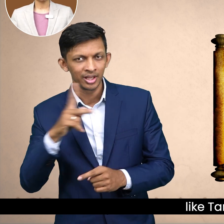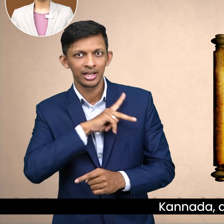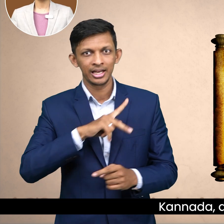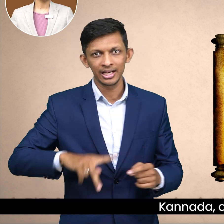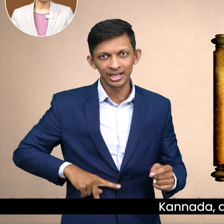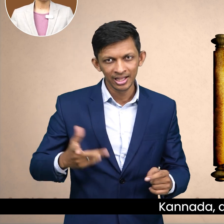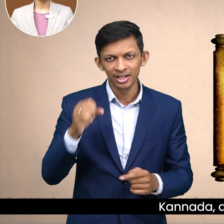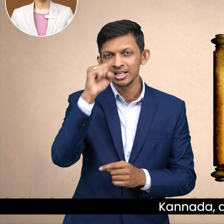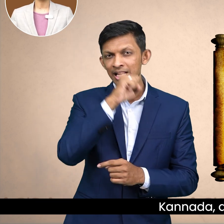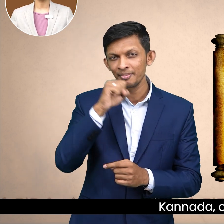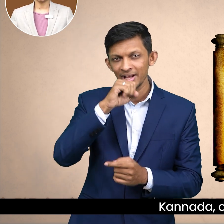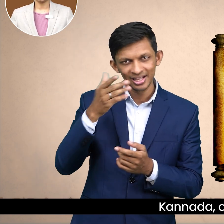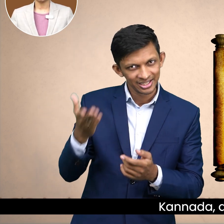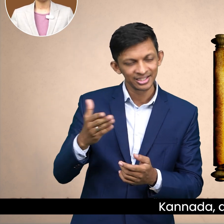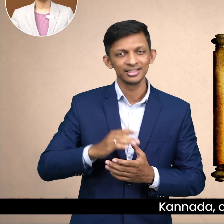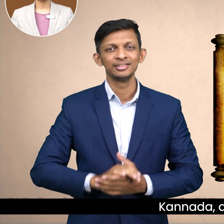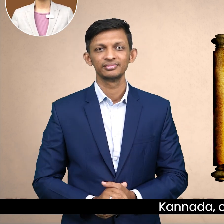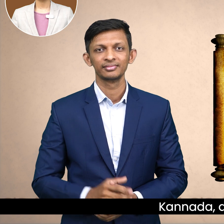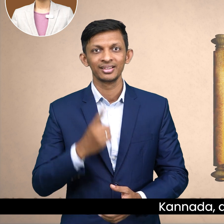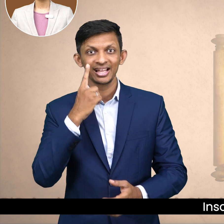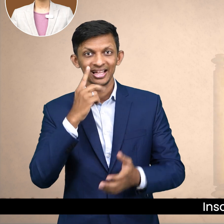Telugu, Kannada and Malayalam.